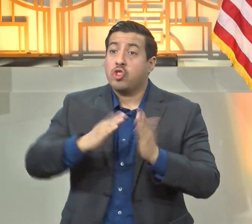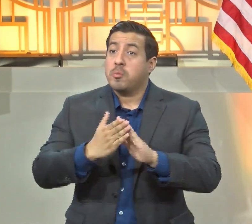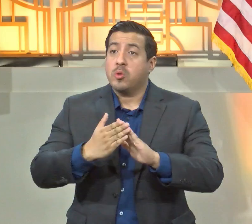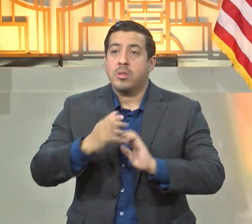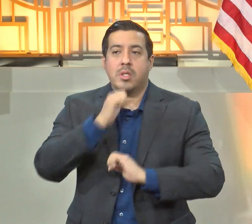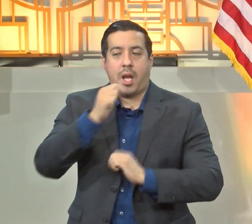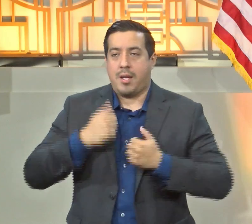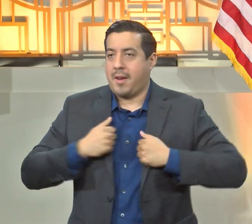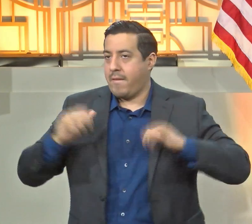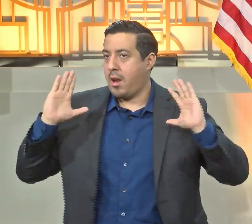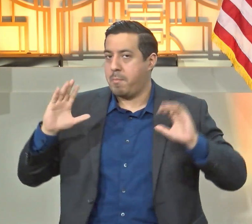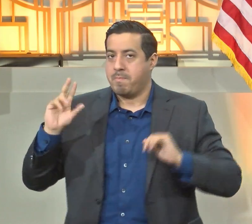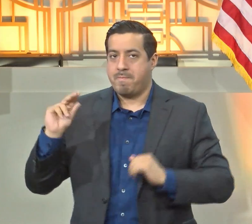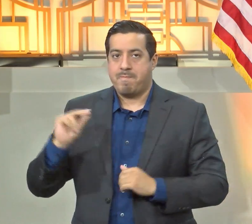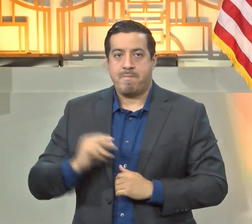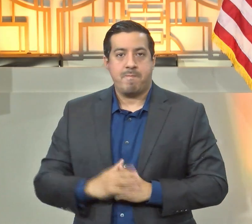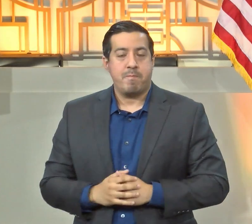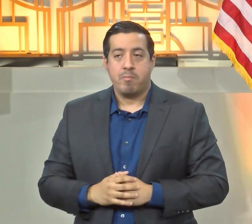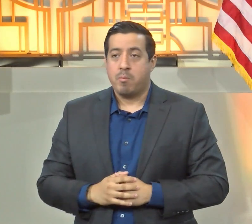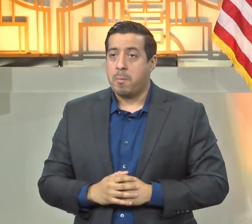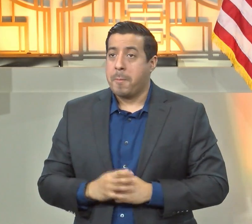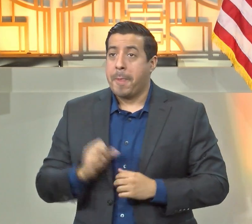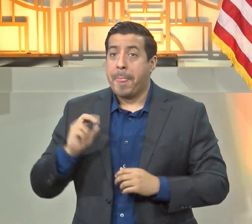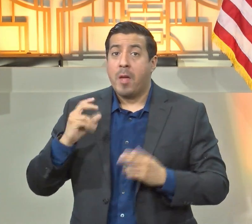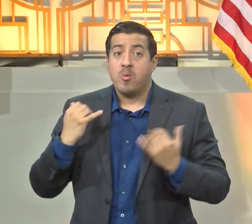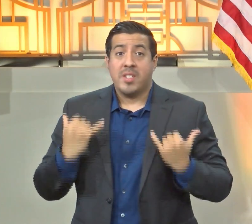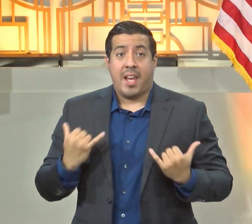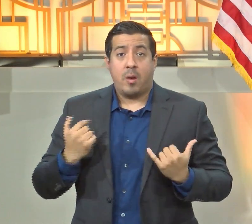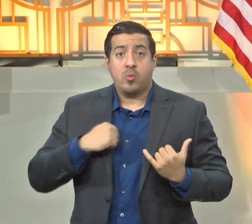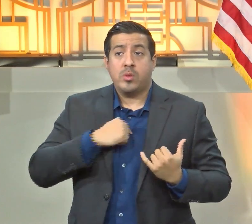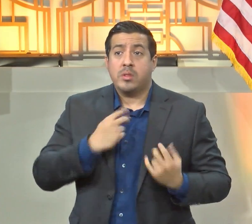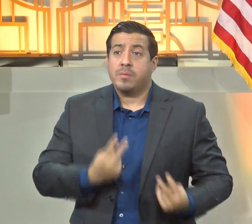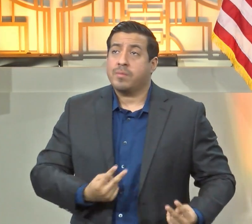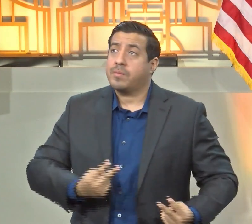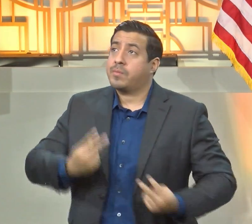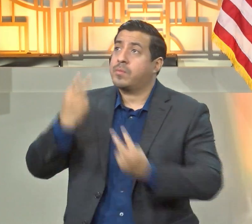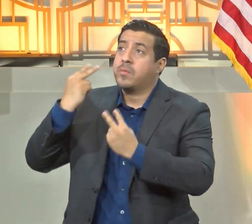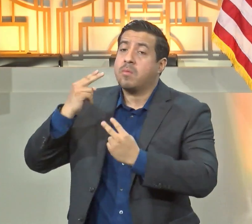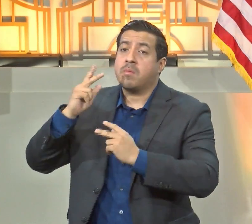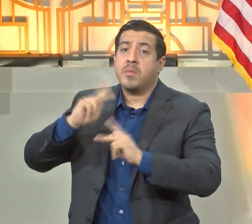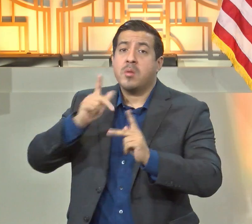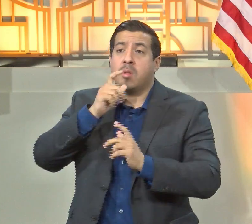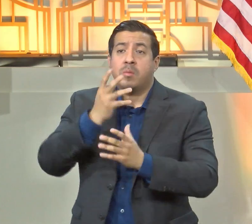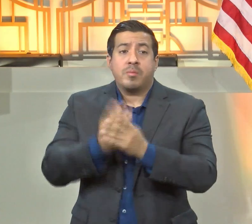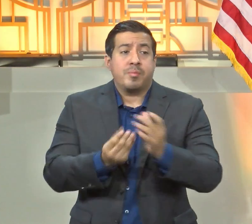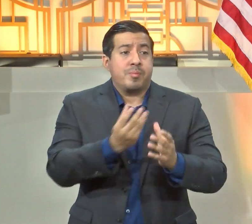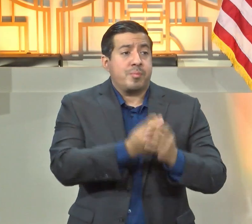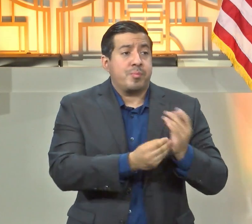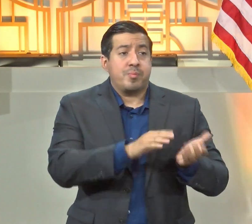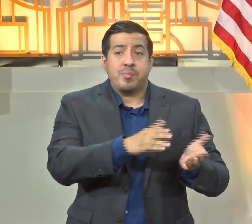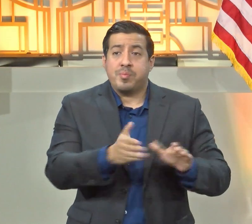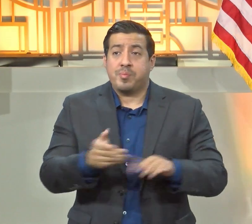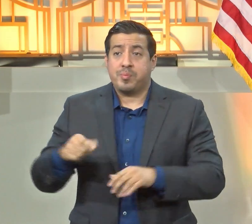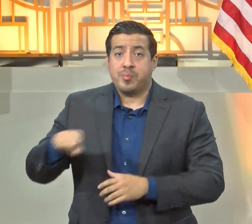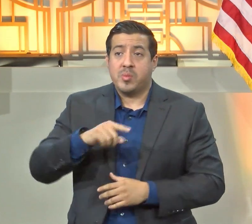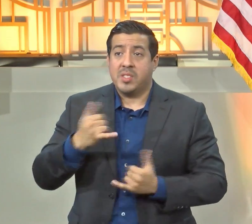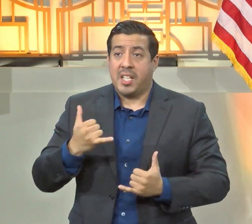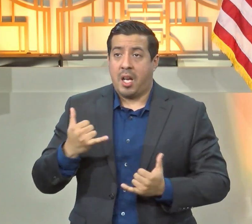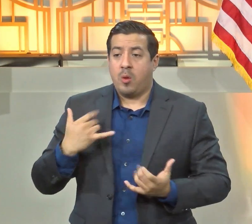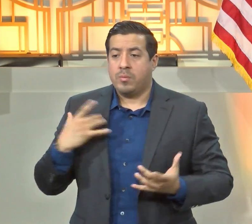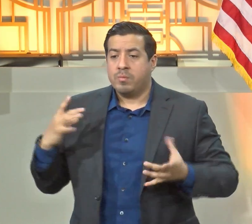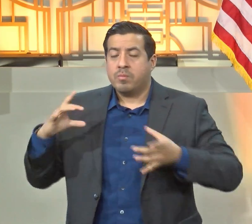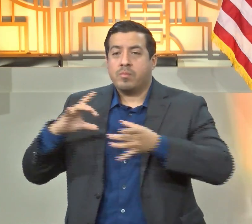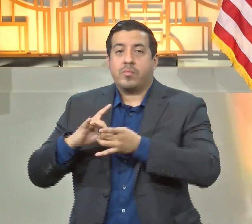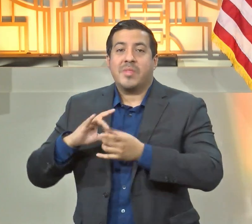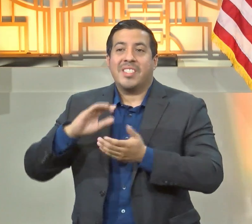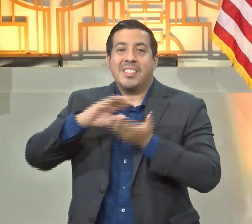is not giving up. So as we commemorate the lives that have been lost, as we join cities